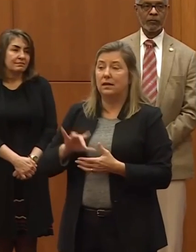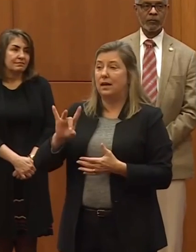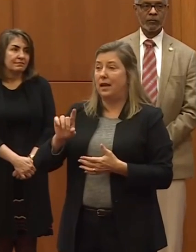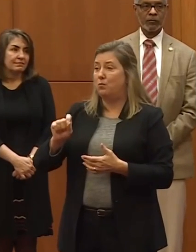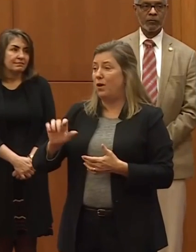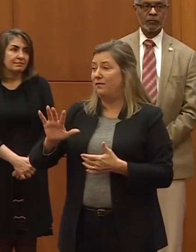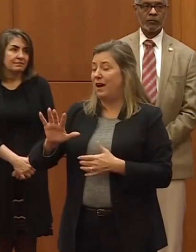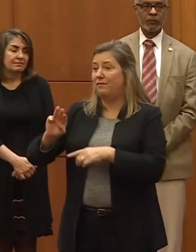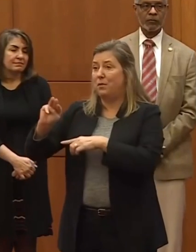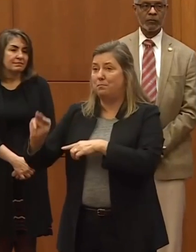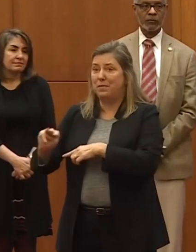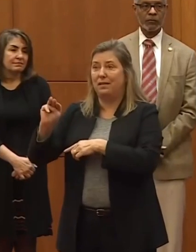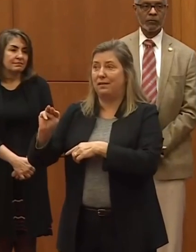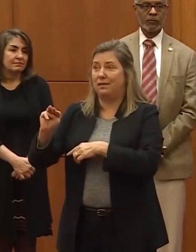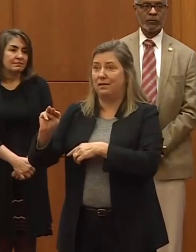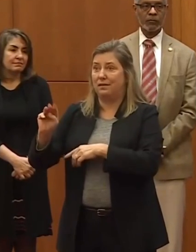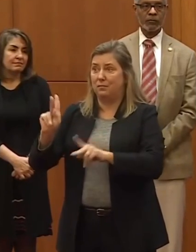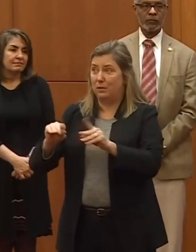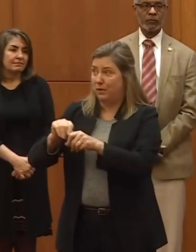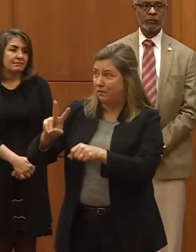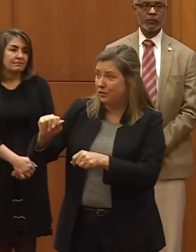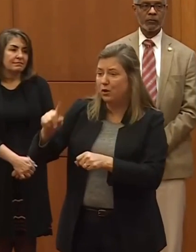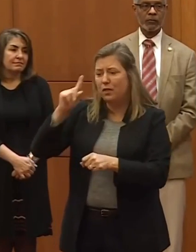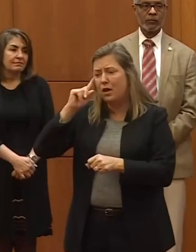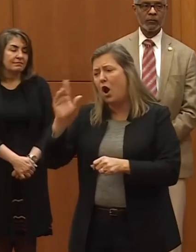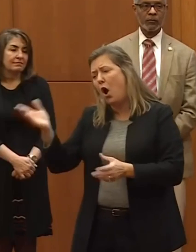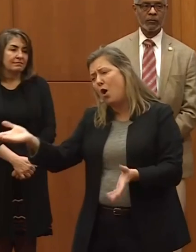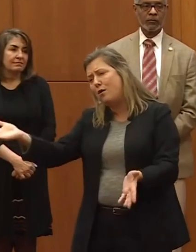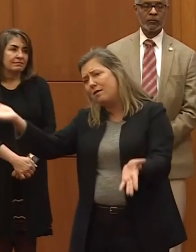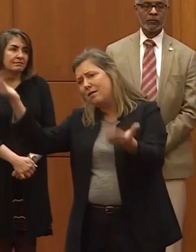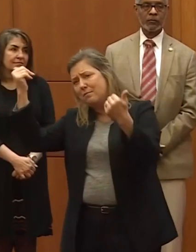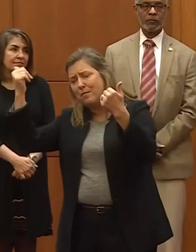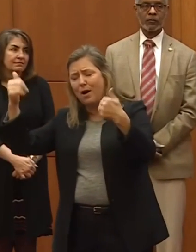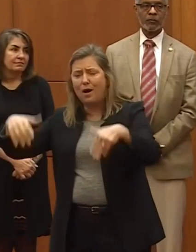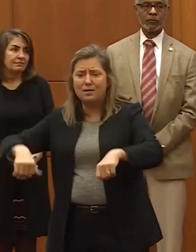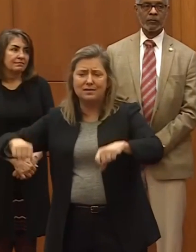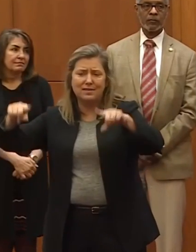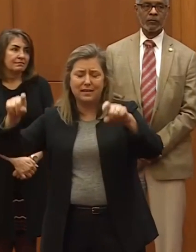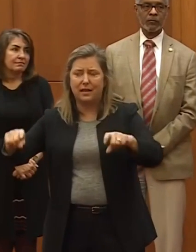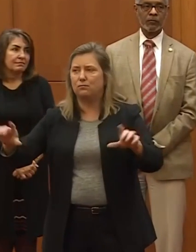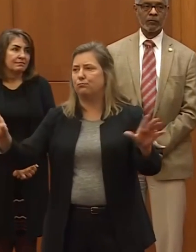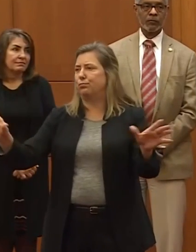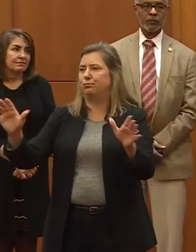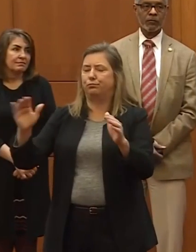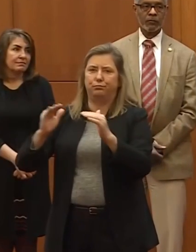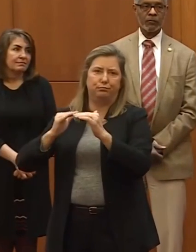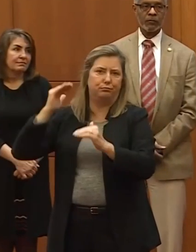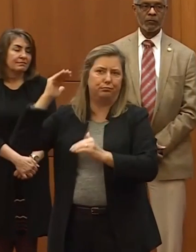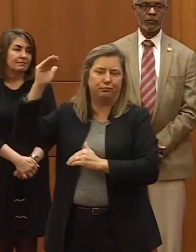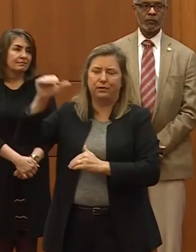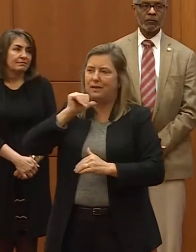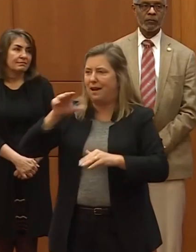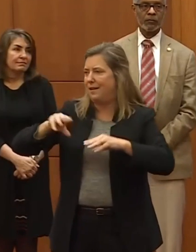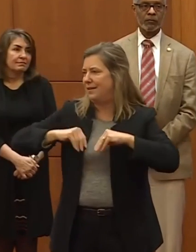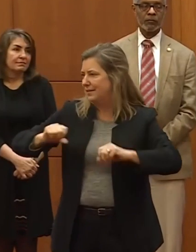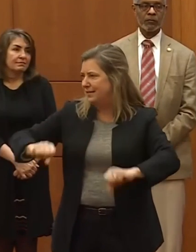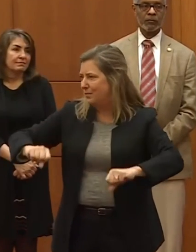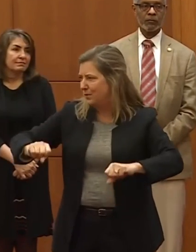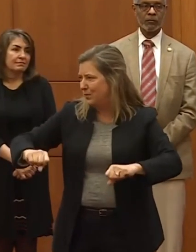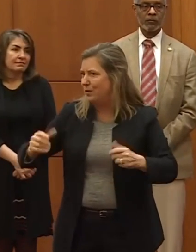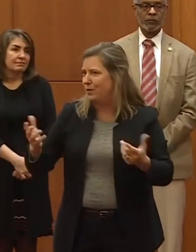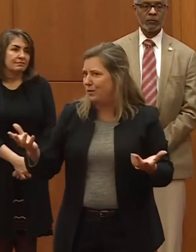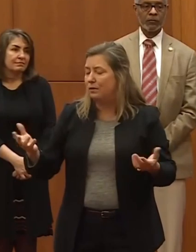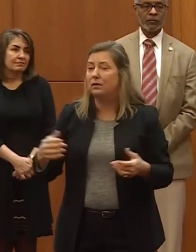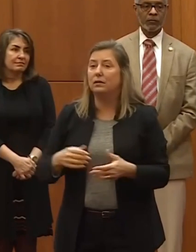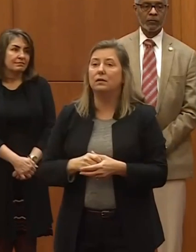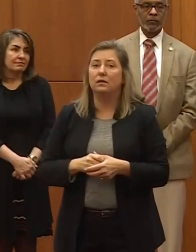8.5 million of Virginians, and if we said, well, everybody just come on in and have a test done, that's you know not acceptable. So we